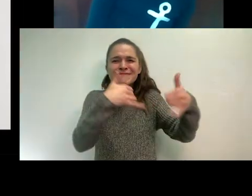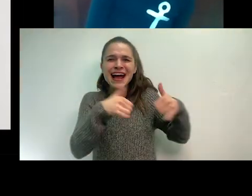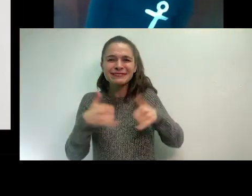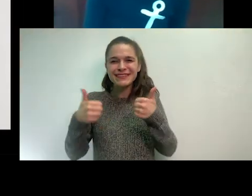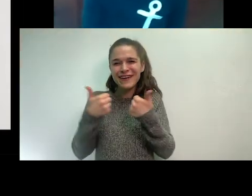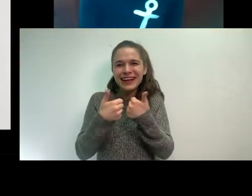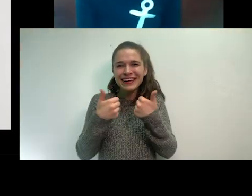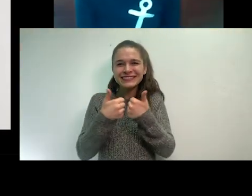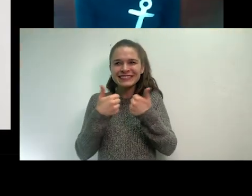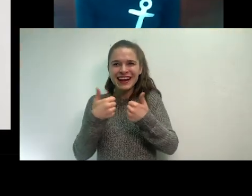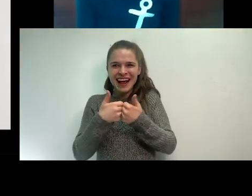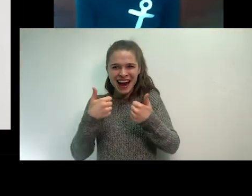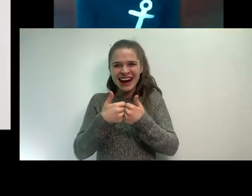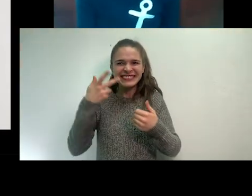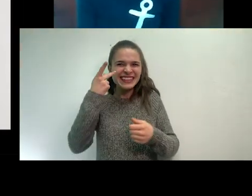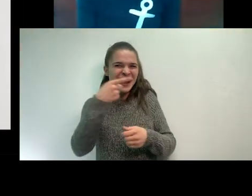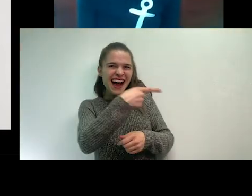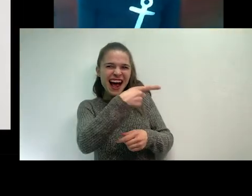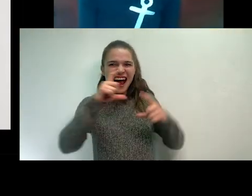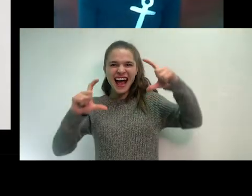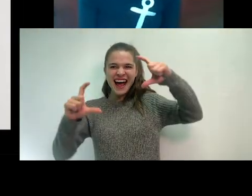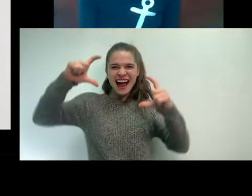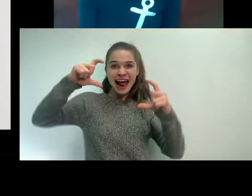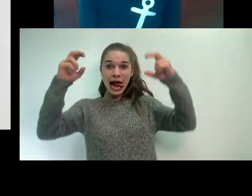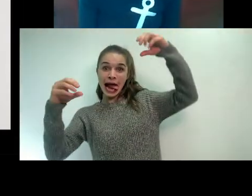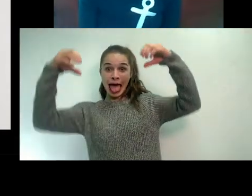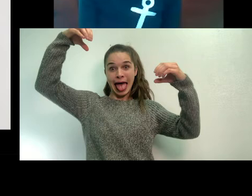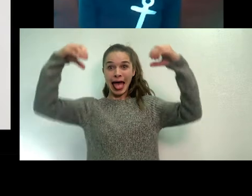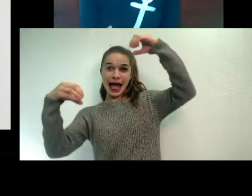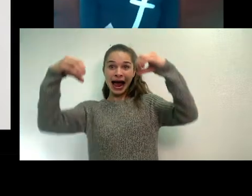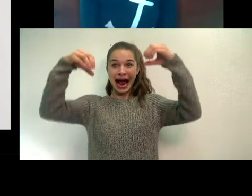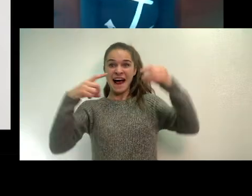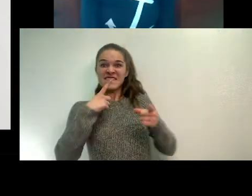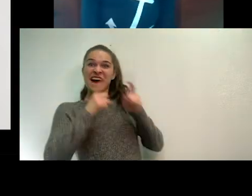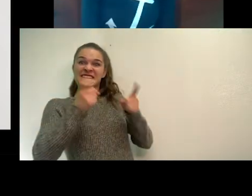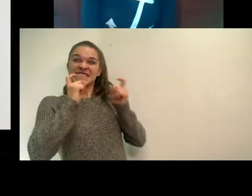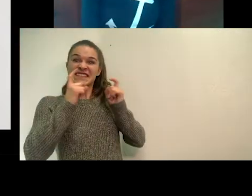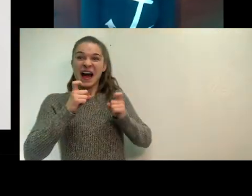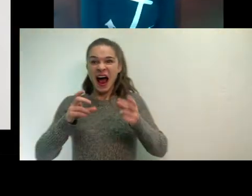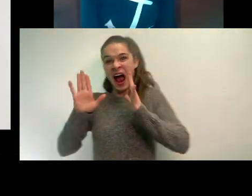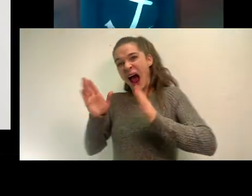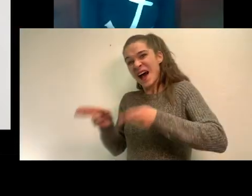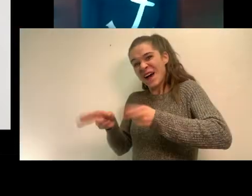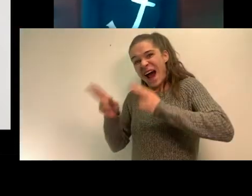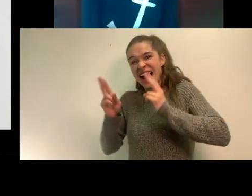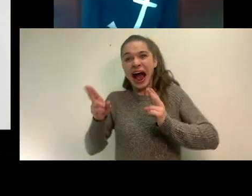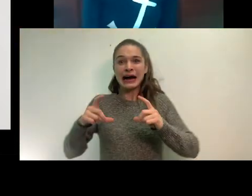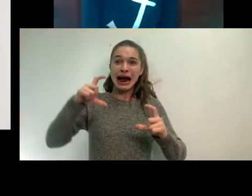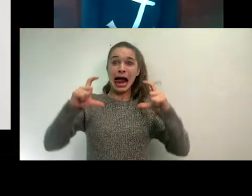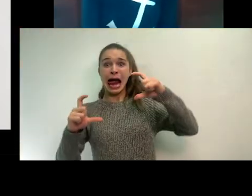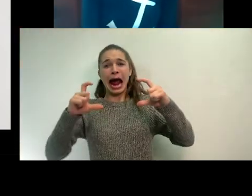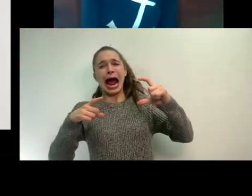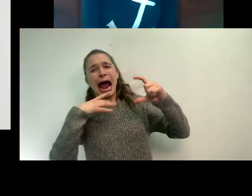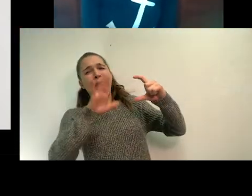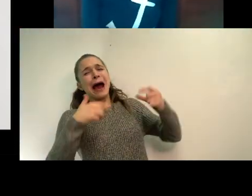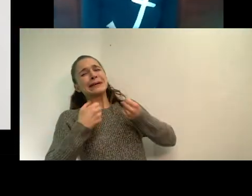Looks like they're playing some kind of teeter-totter game. Faster, faster! You guys are wearing me out. You're